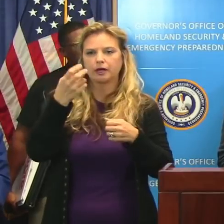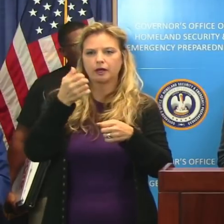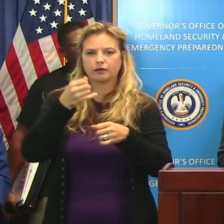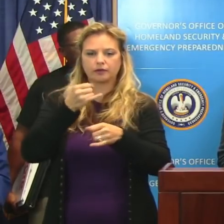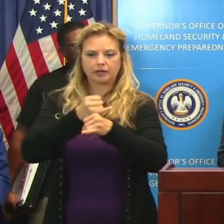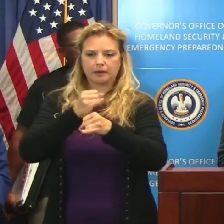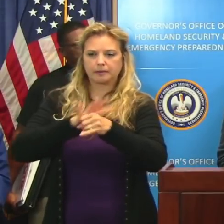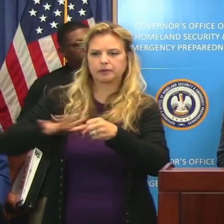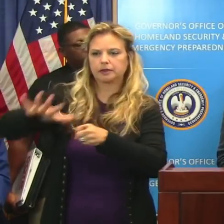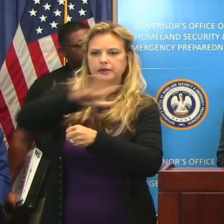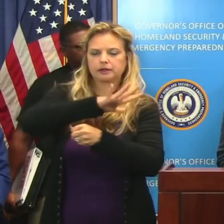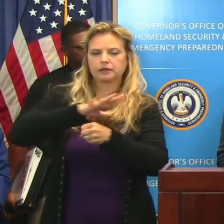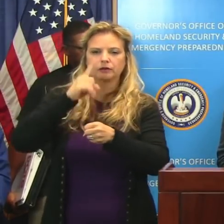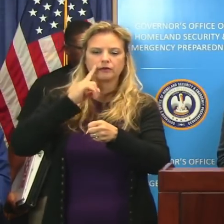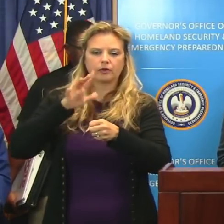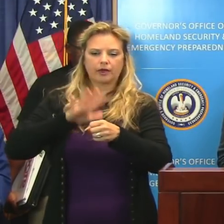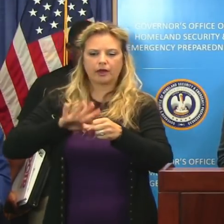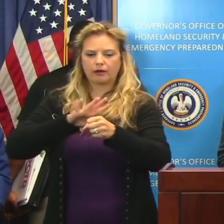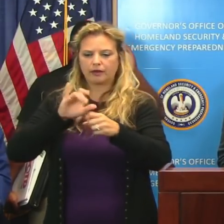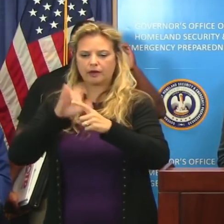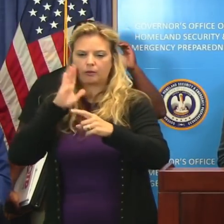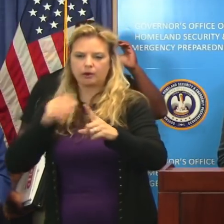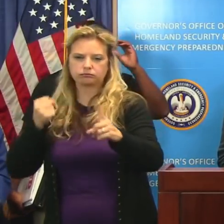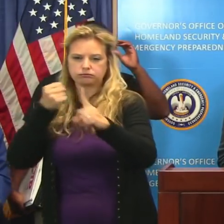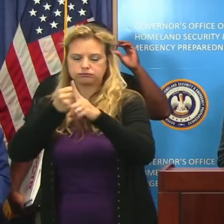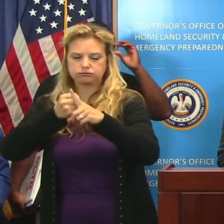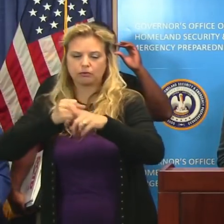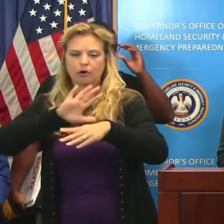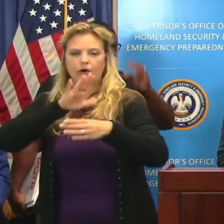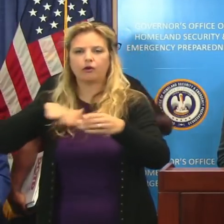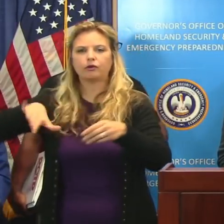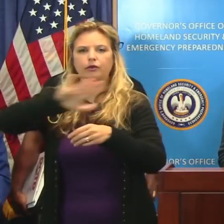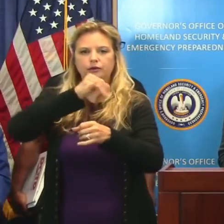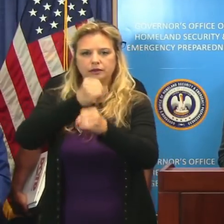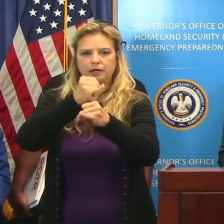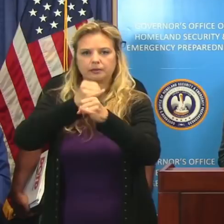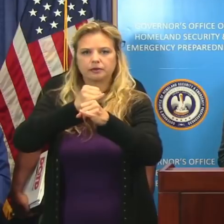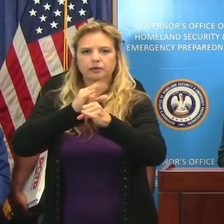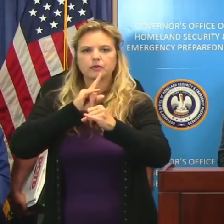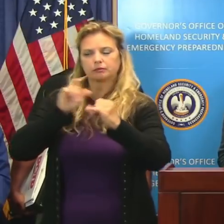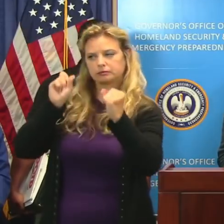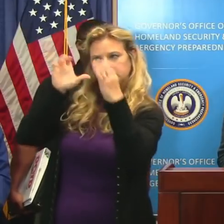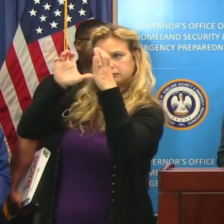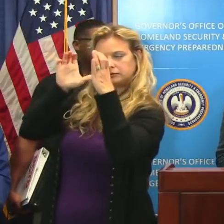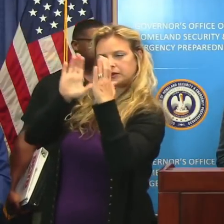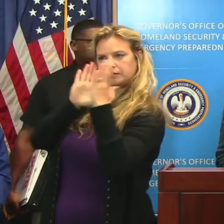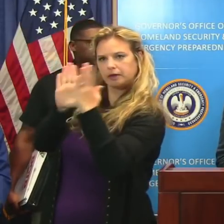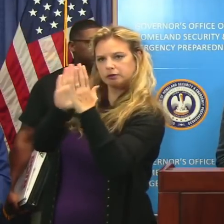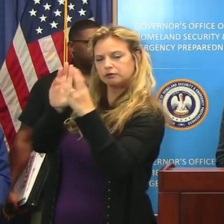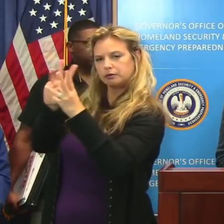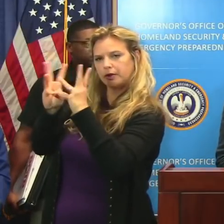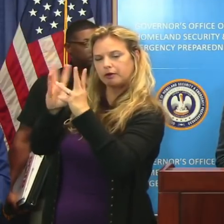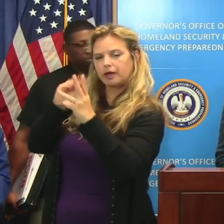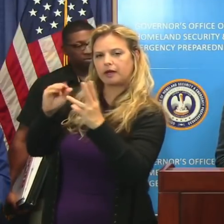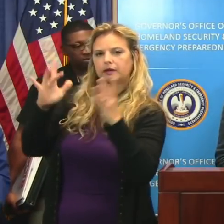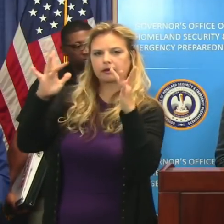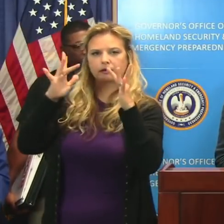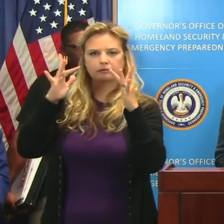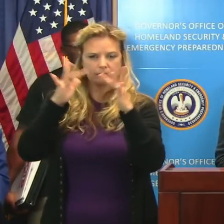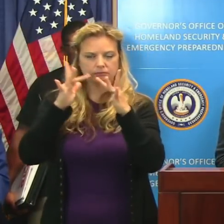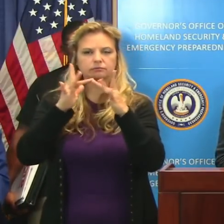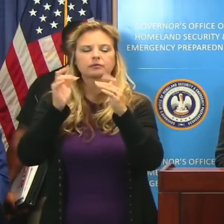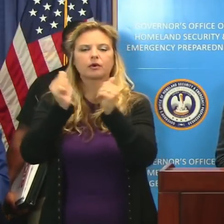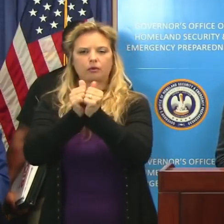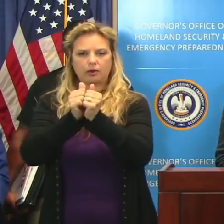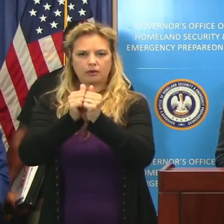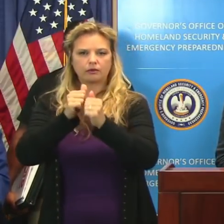potential impacted areas. All of the campuses are on alert. They are both monitoring the weather and also in touch with law enforcement.